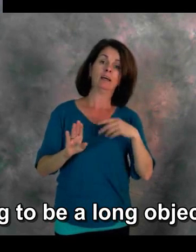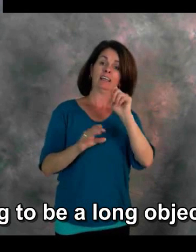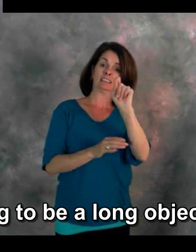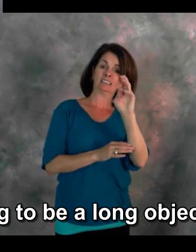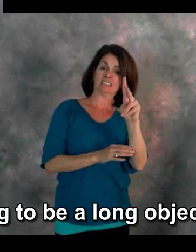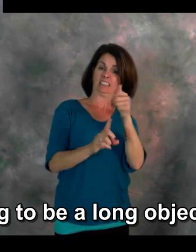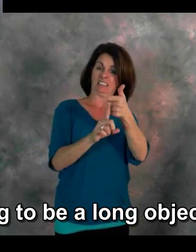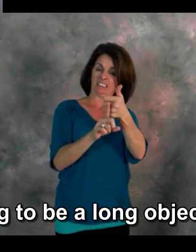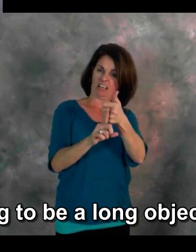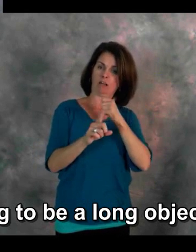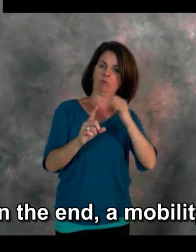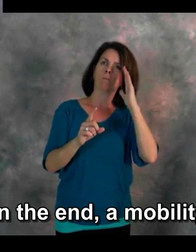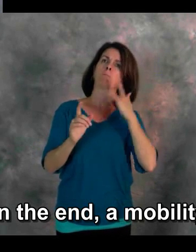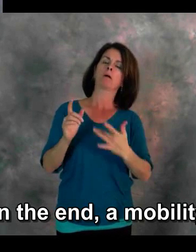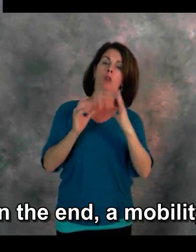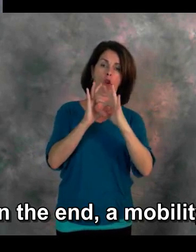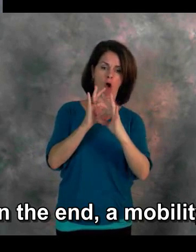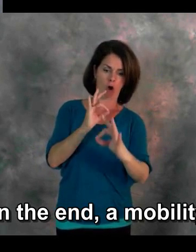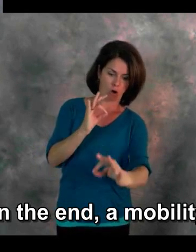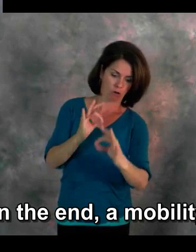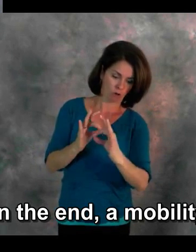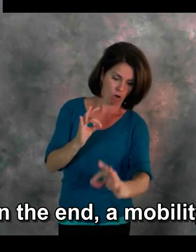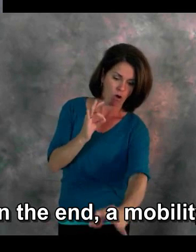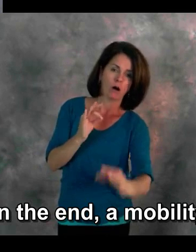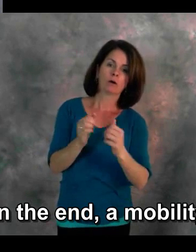to be a long object with some sort of soft